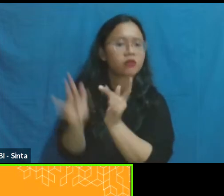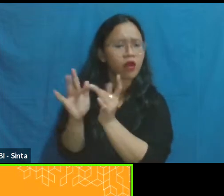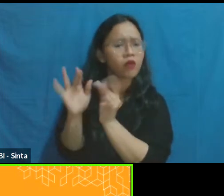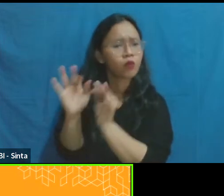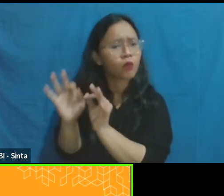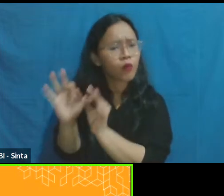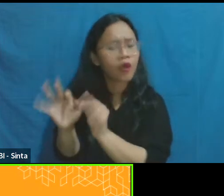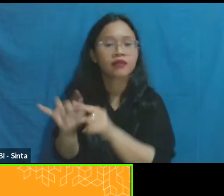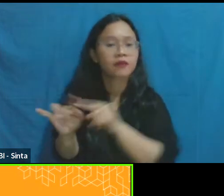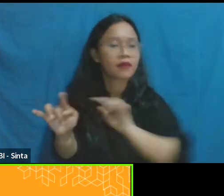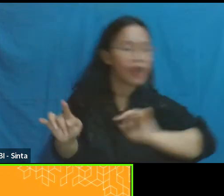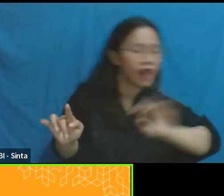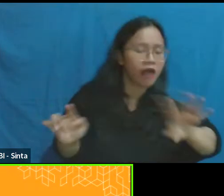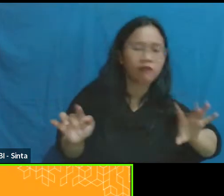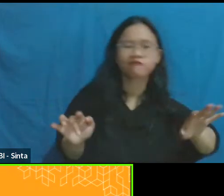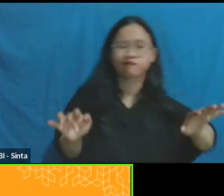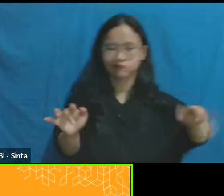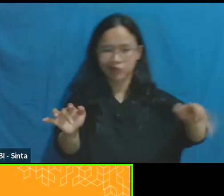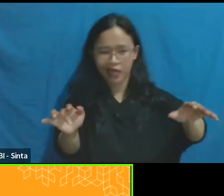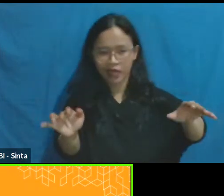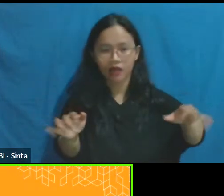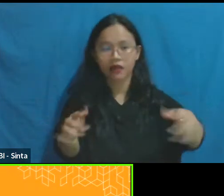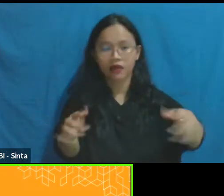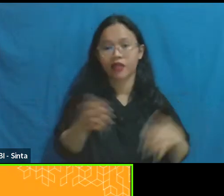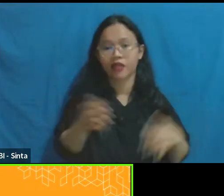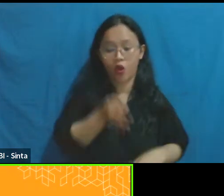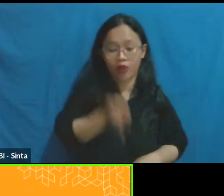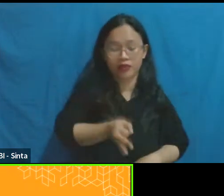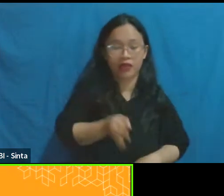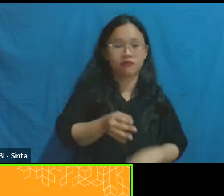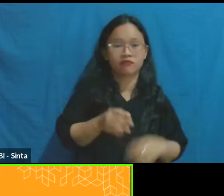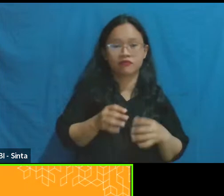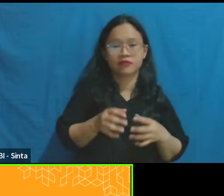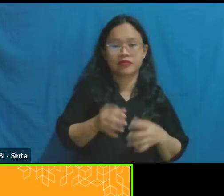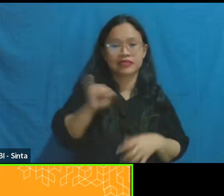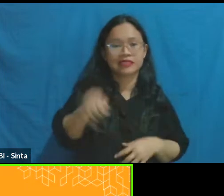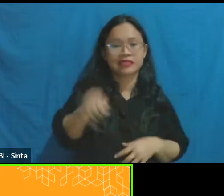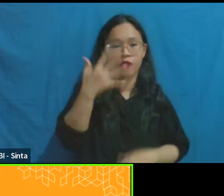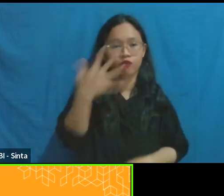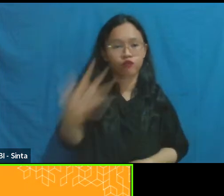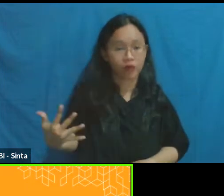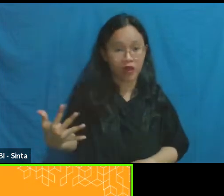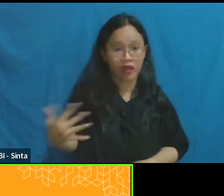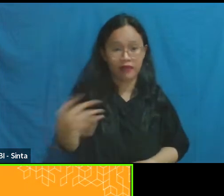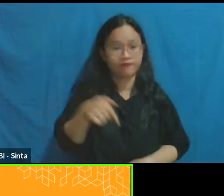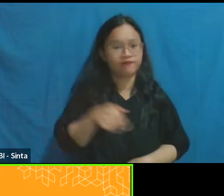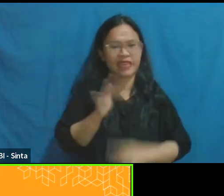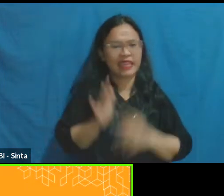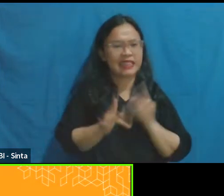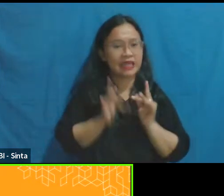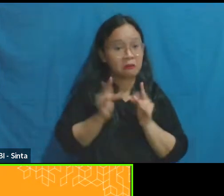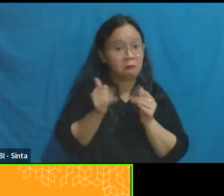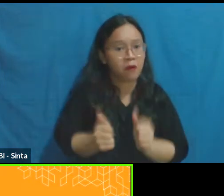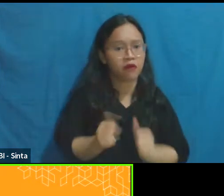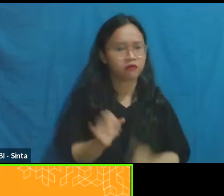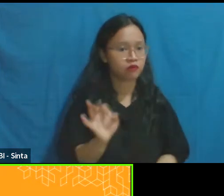Second findings that I noted so far is about the online repression that brings offline